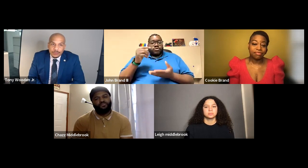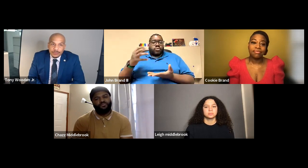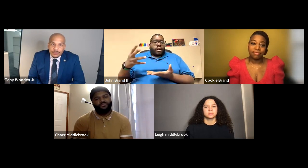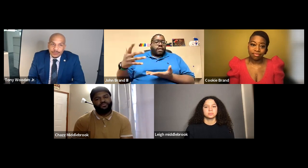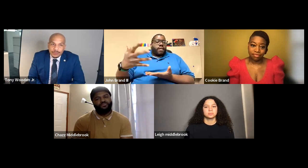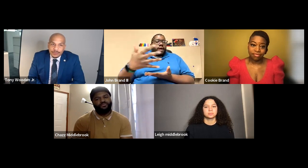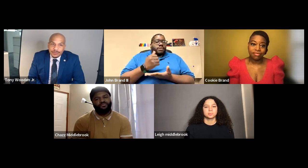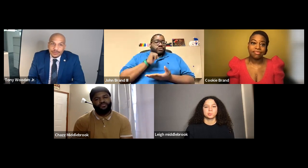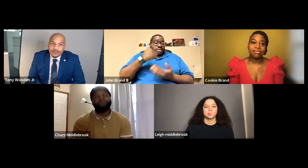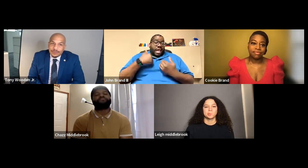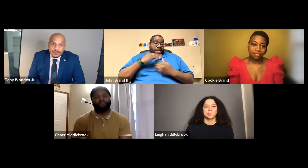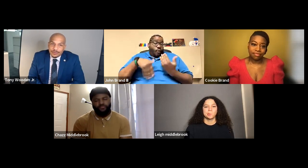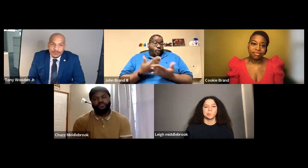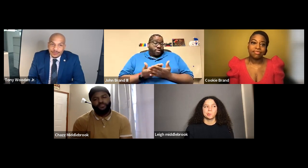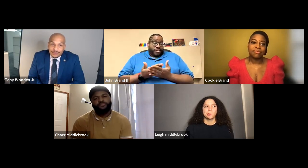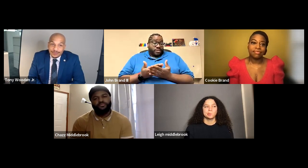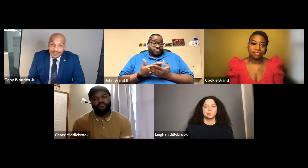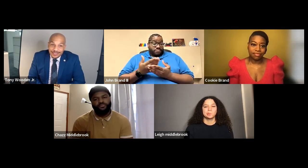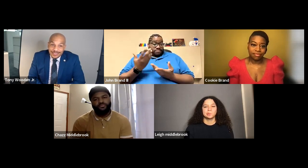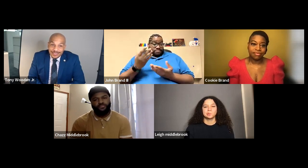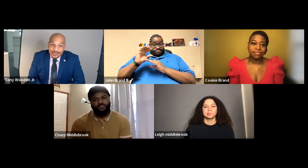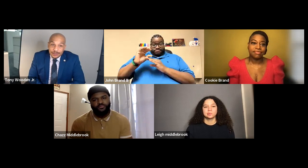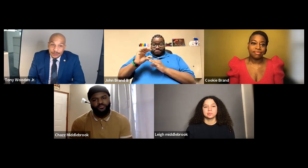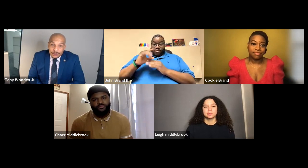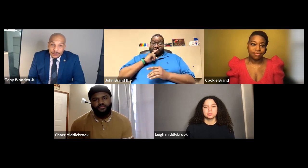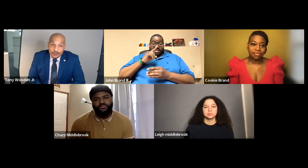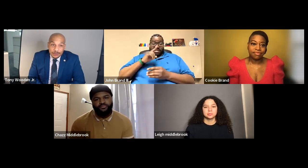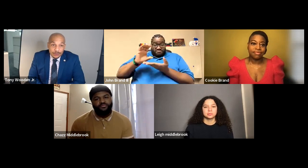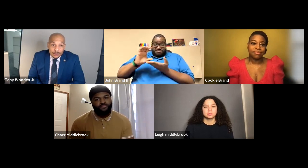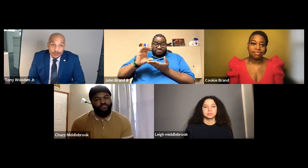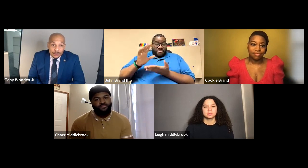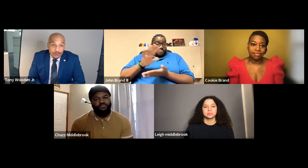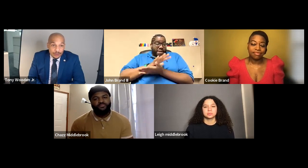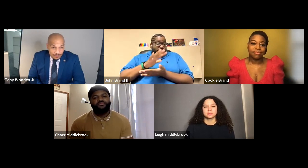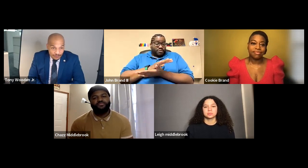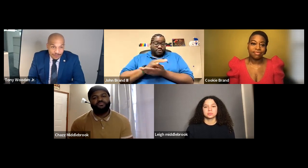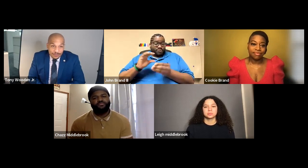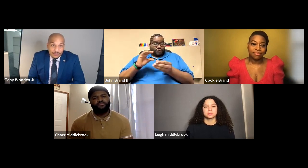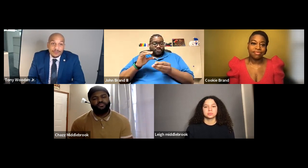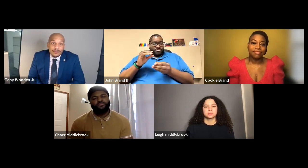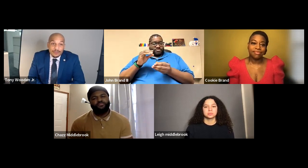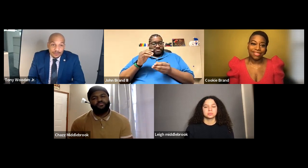there's still more information that we're still gathering more information. It's just the surface of it, really. There's so many different